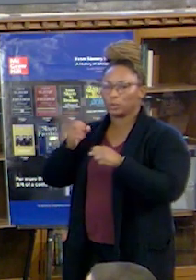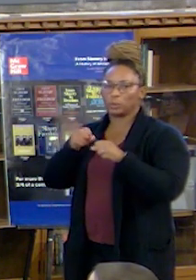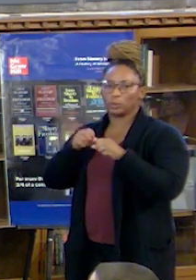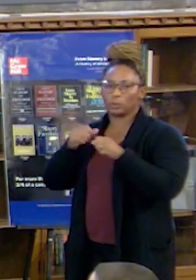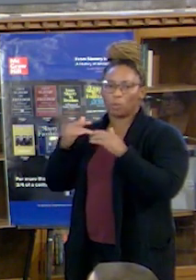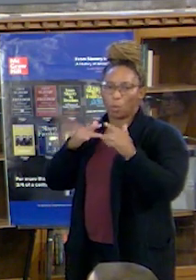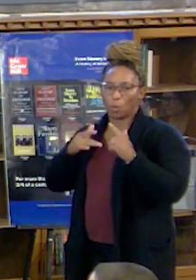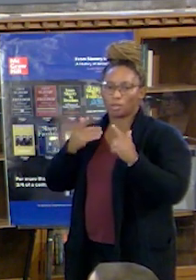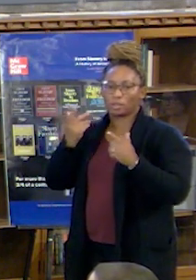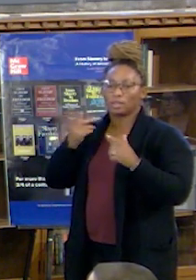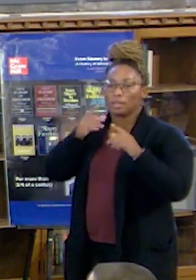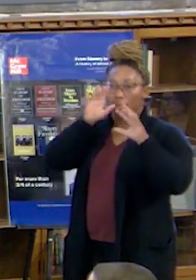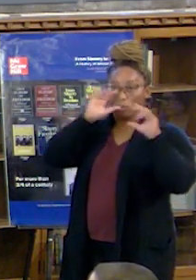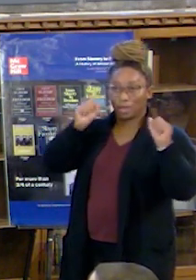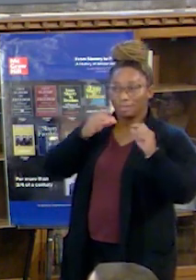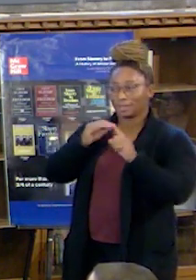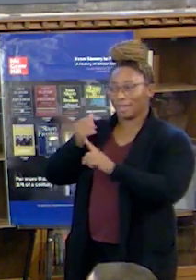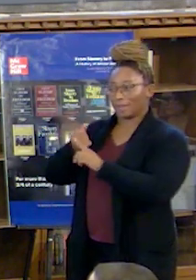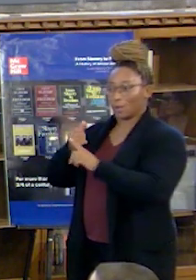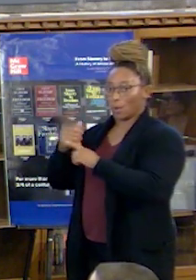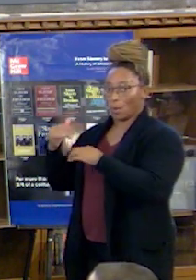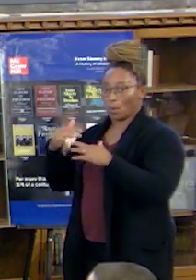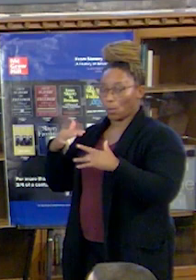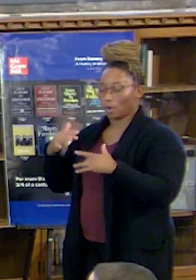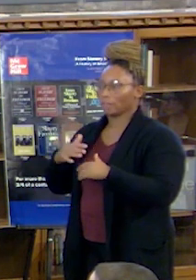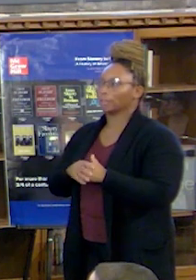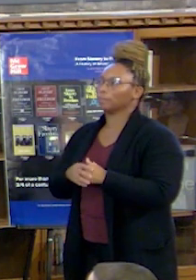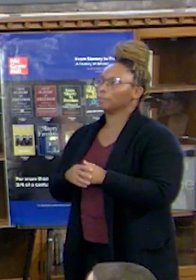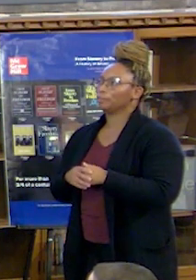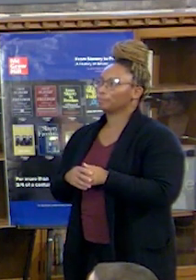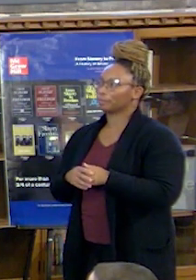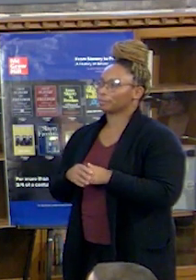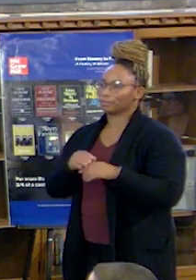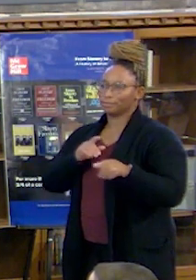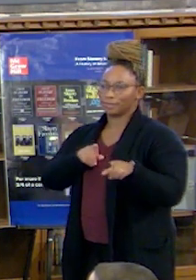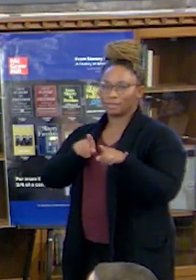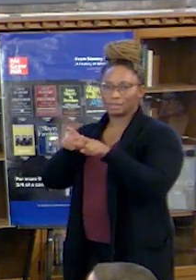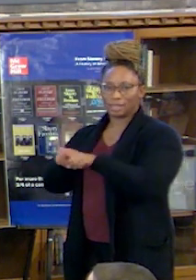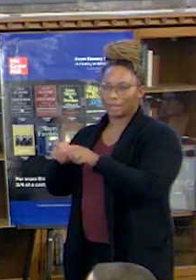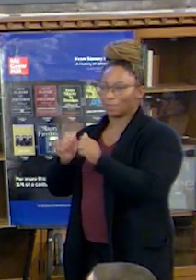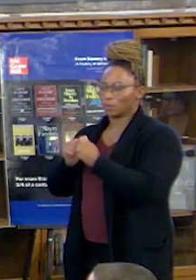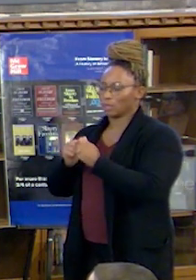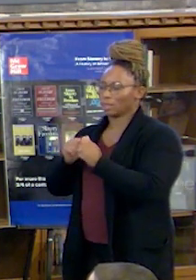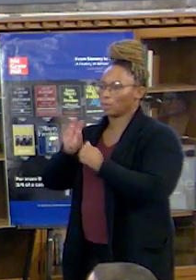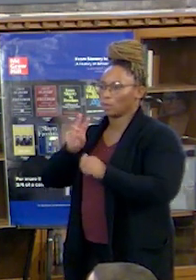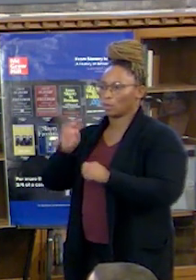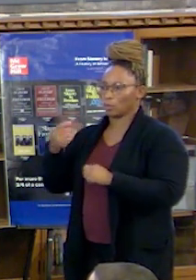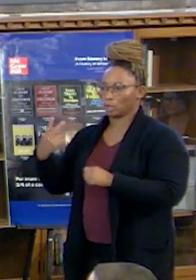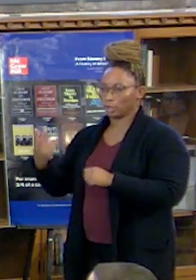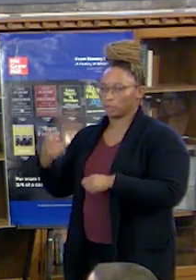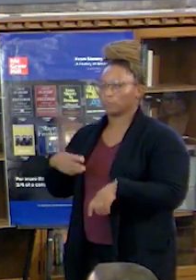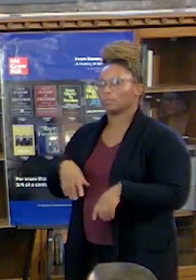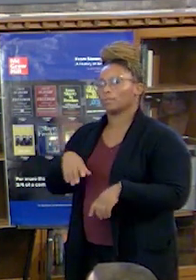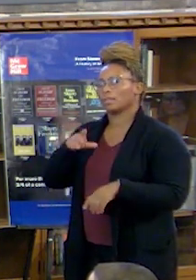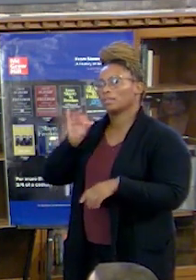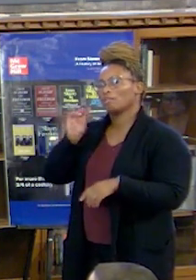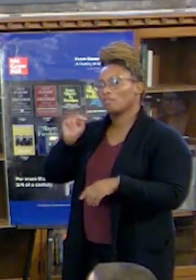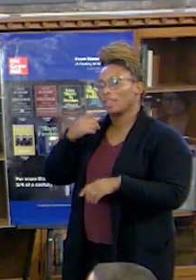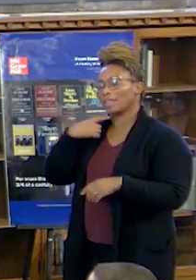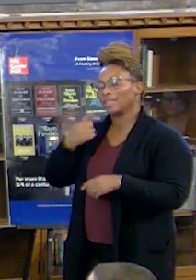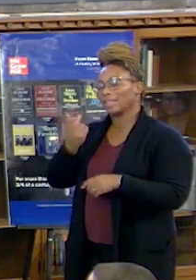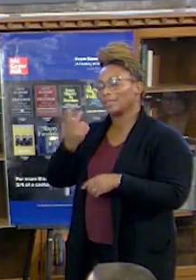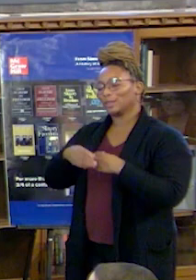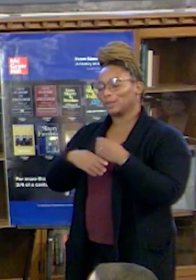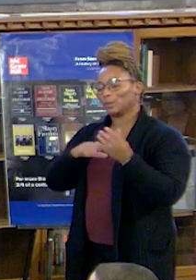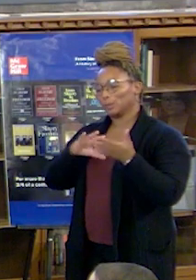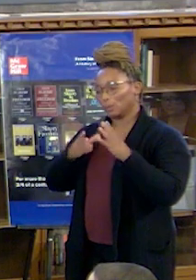presidents and their own um so to did soldiers in World War II Franklin tells two stories of African-Americans in